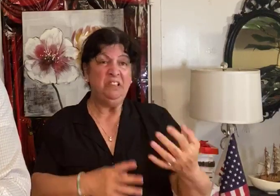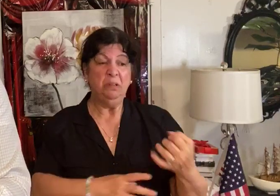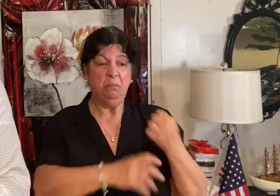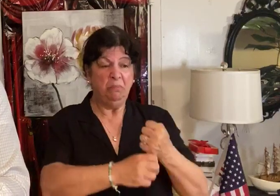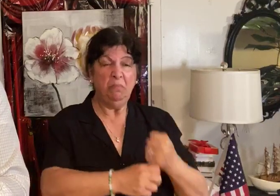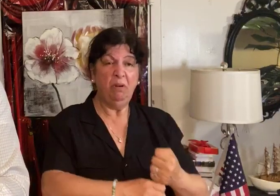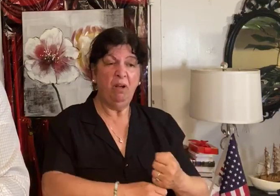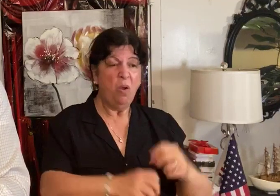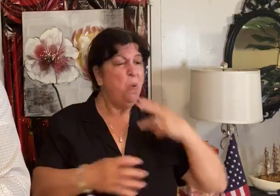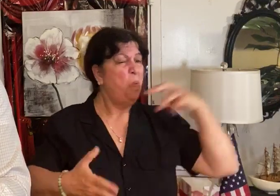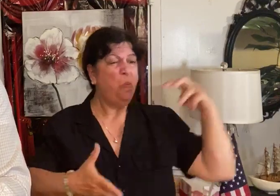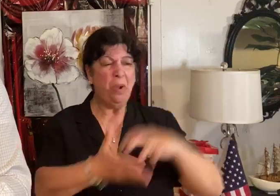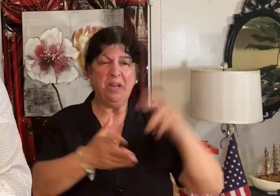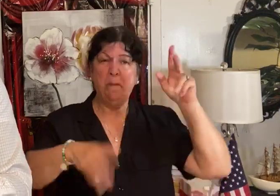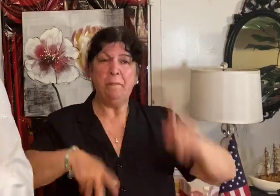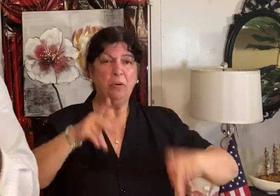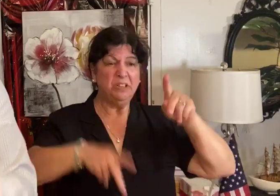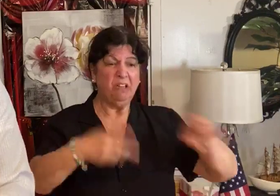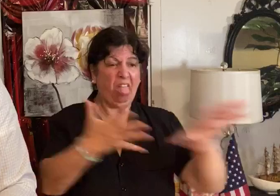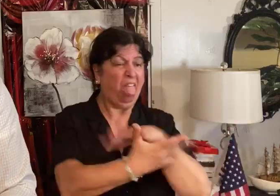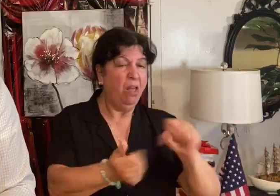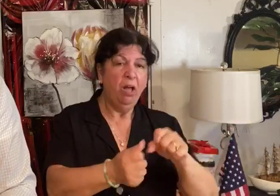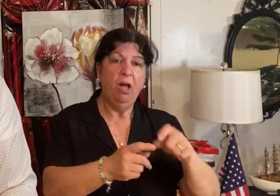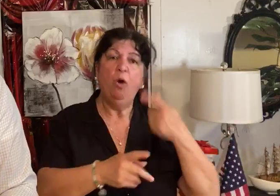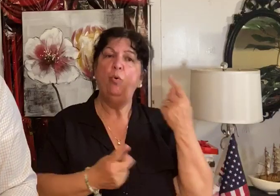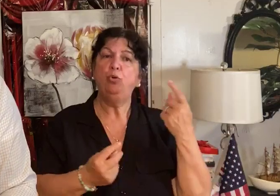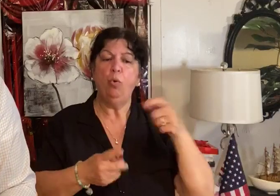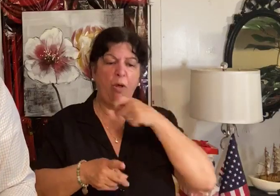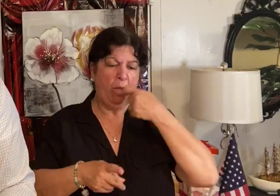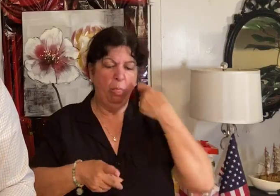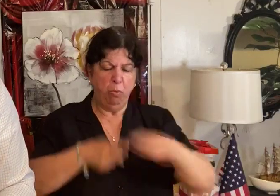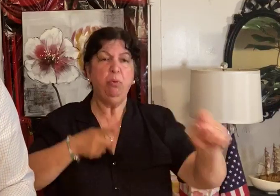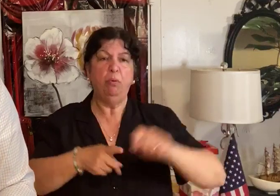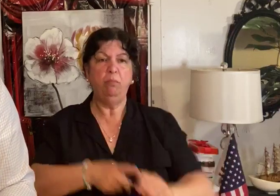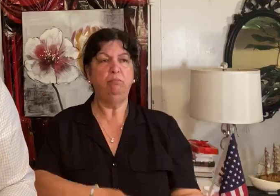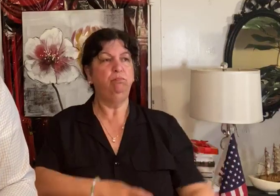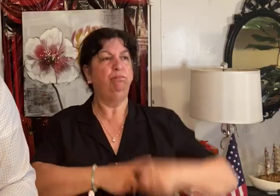people, wicked, set the church on fire.